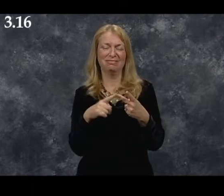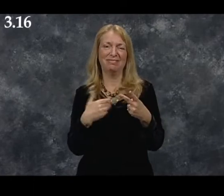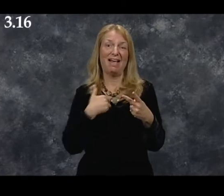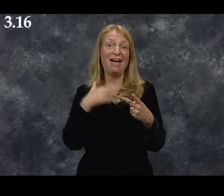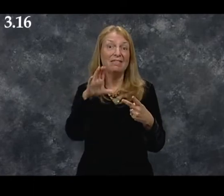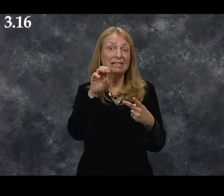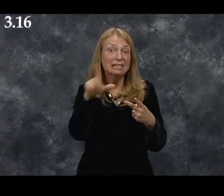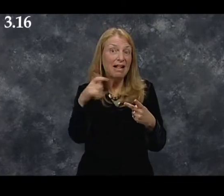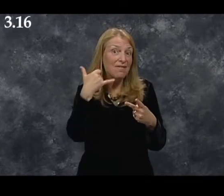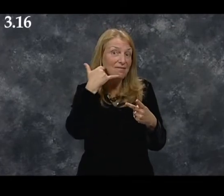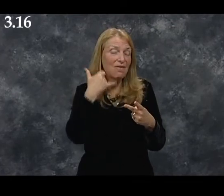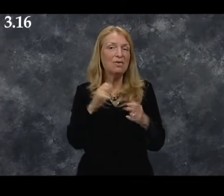have personal computers,